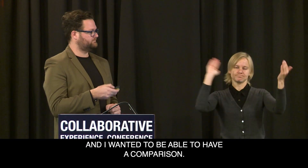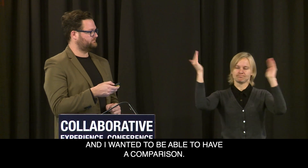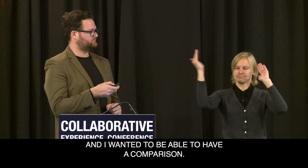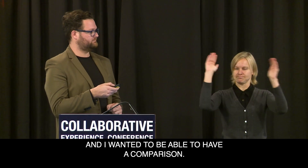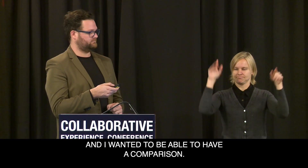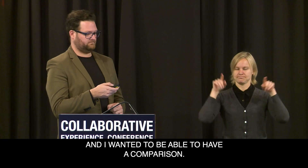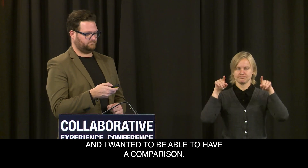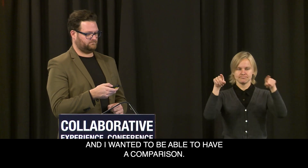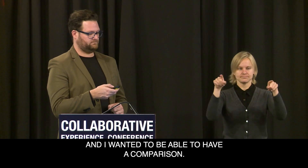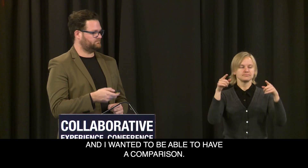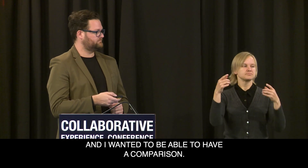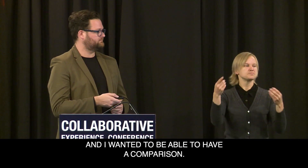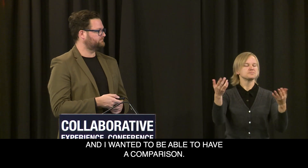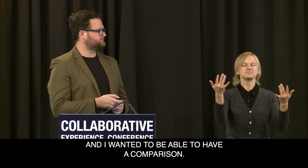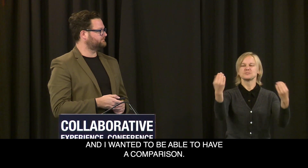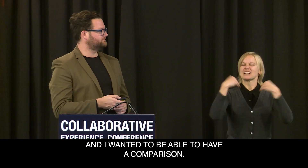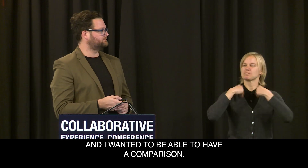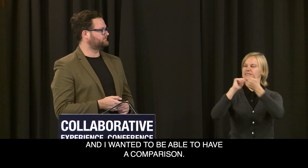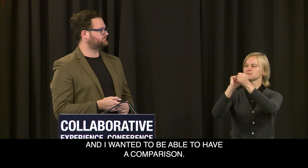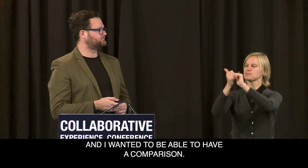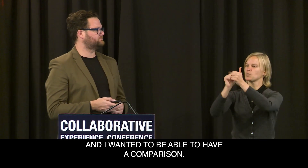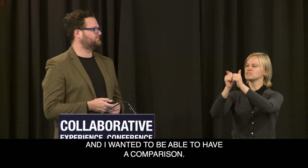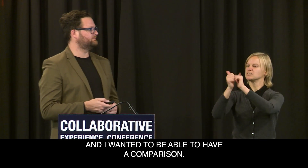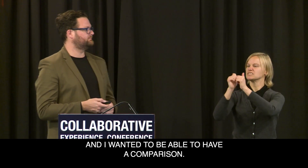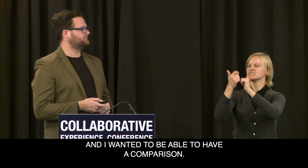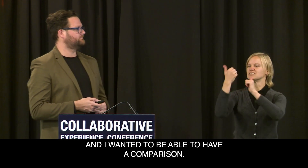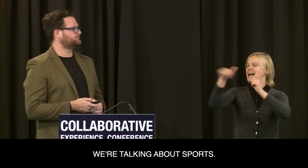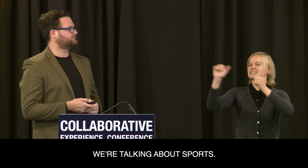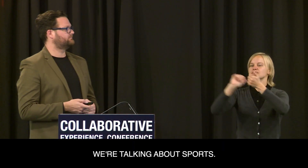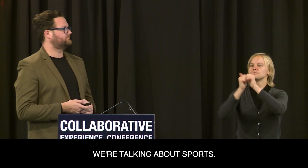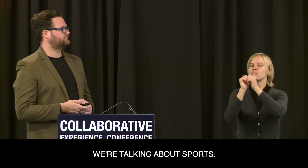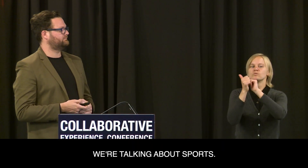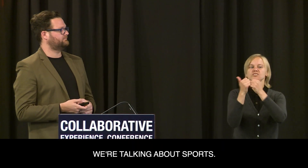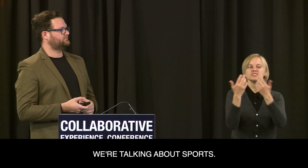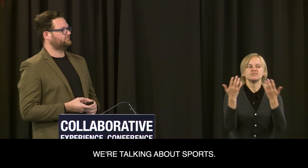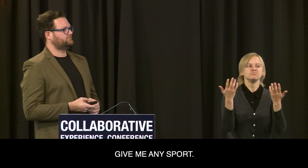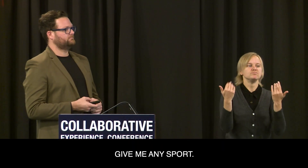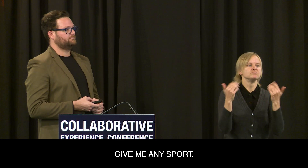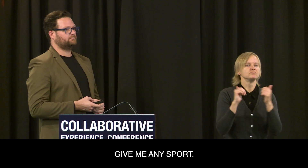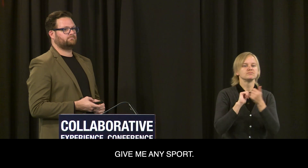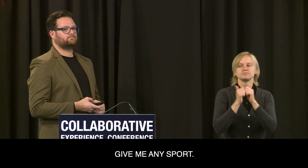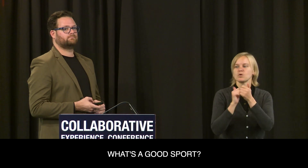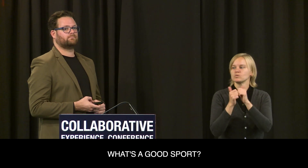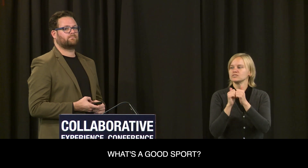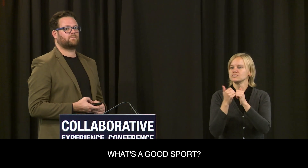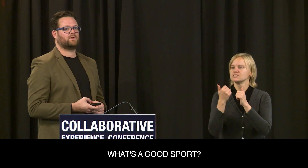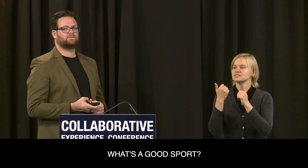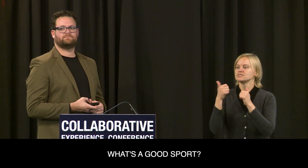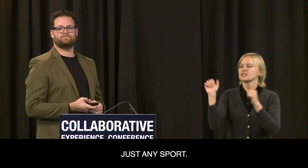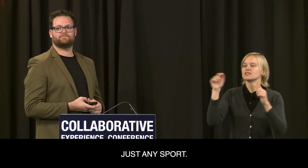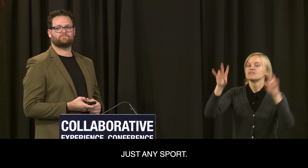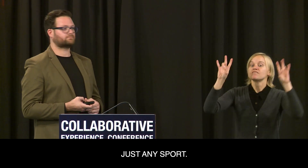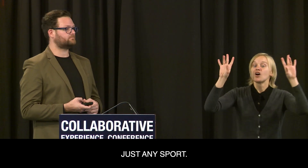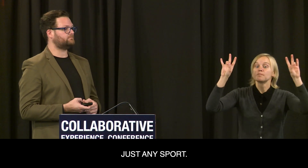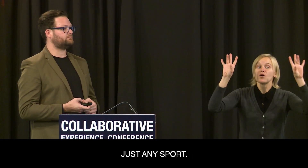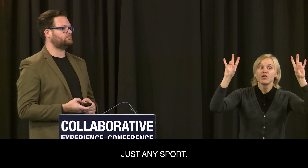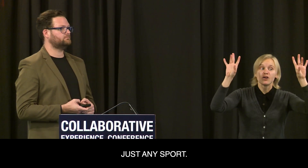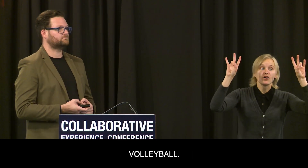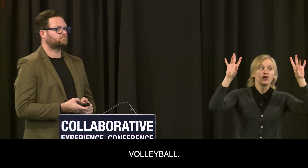I wanted to be able to have a comparison. We're talking about sports. It can be any sport. What's a good sport? Just any sport.